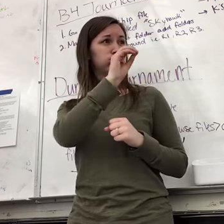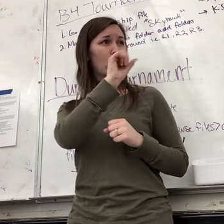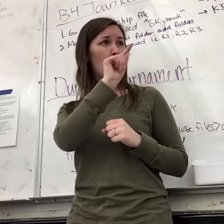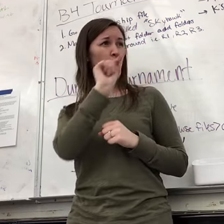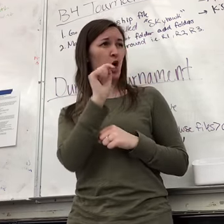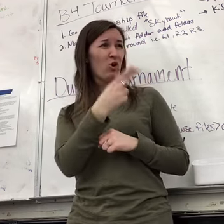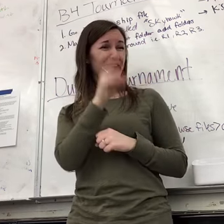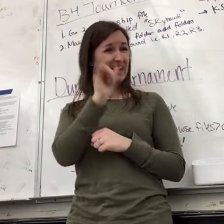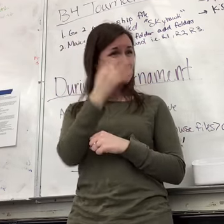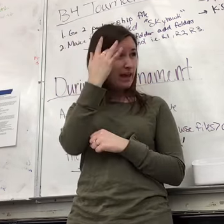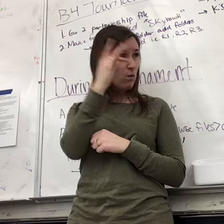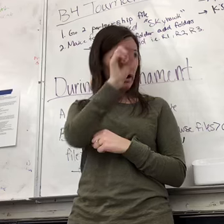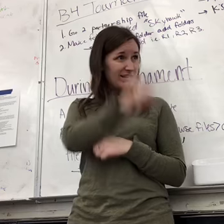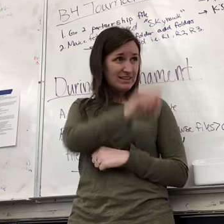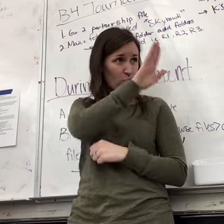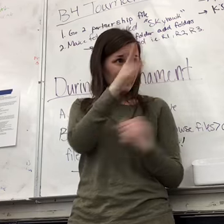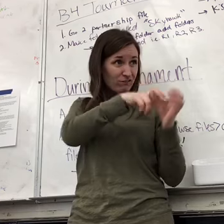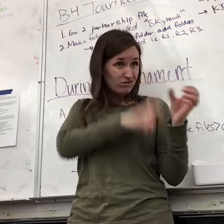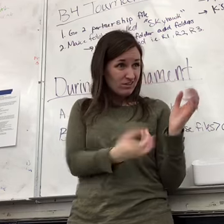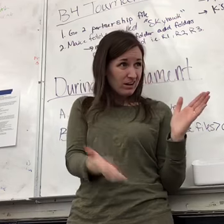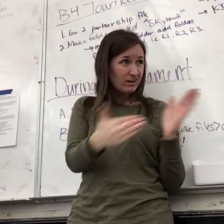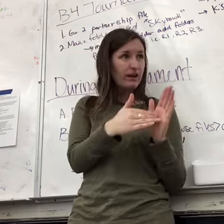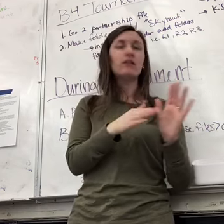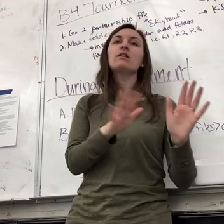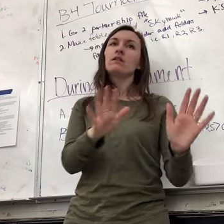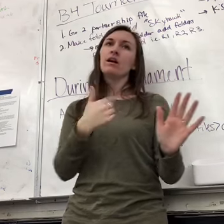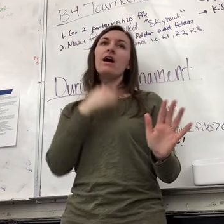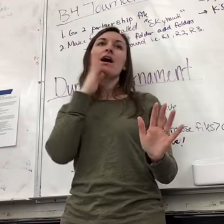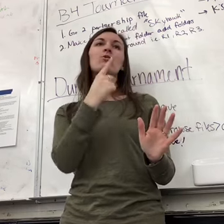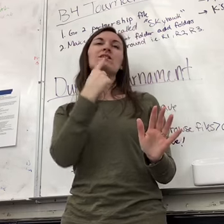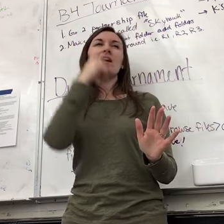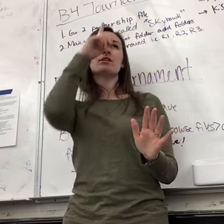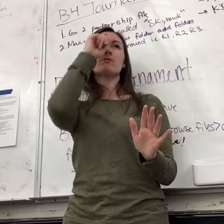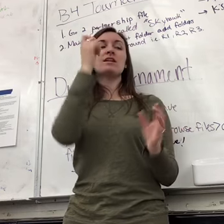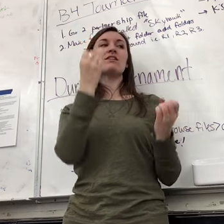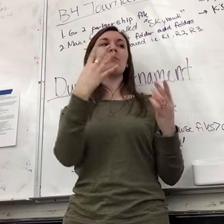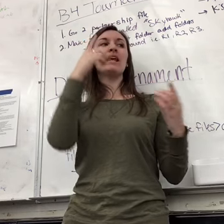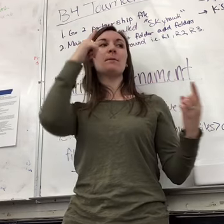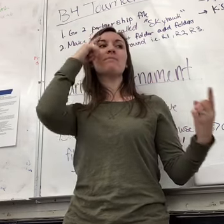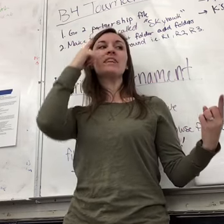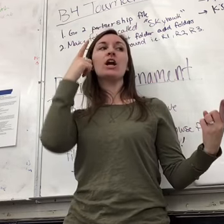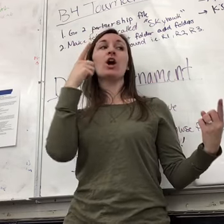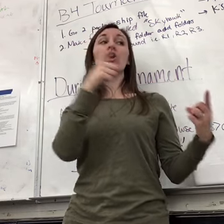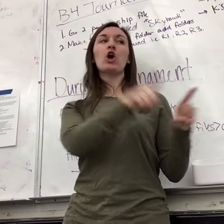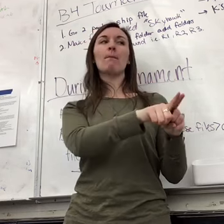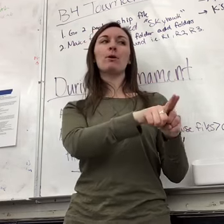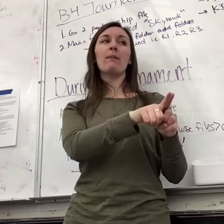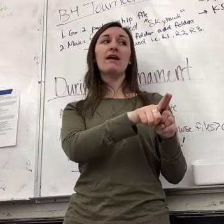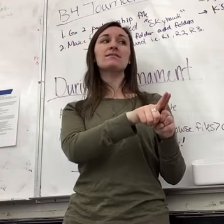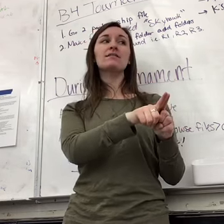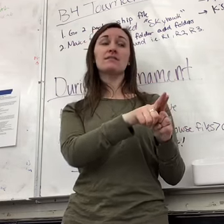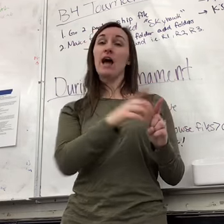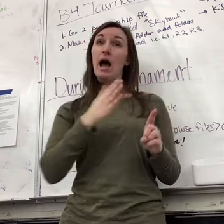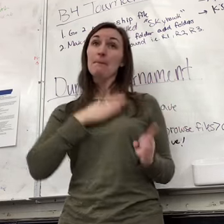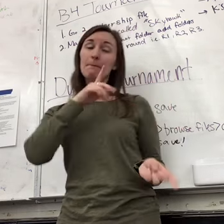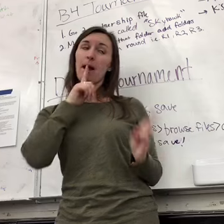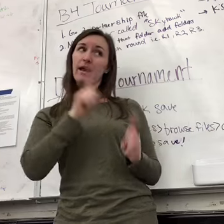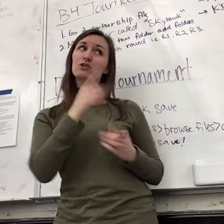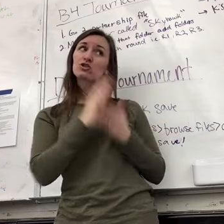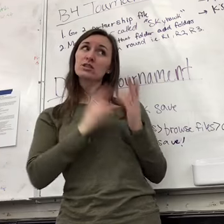compromises. So, I mean, that's a historical question that a lot of historians would disagree with. I would